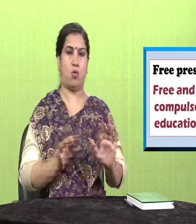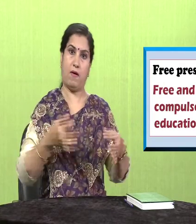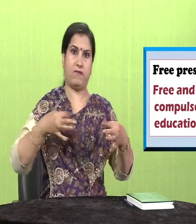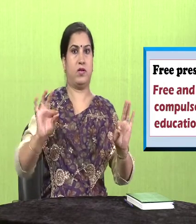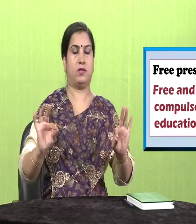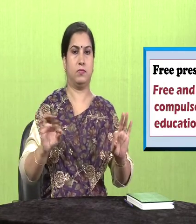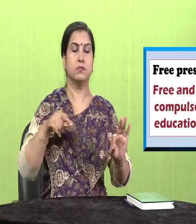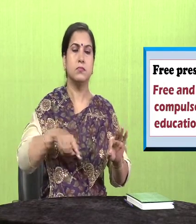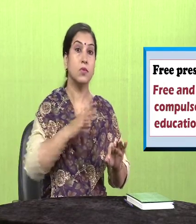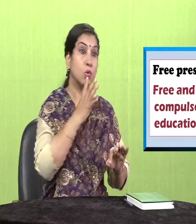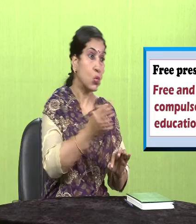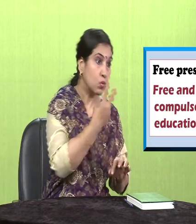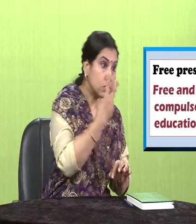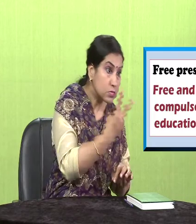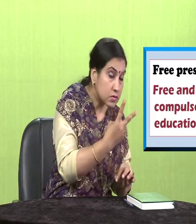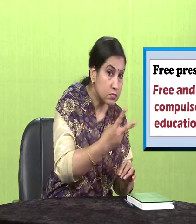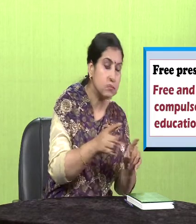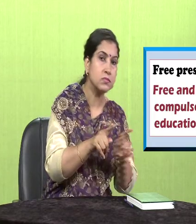tell the truth without any fear.